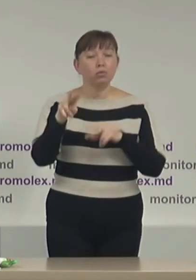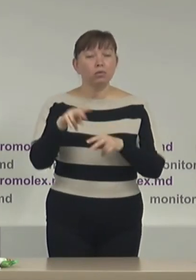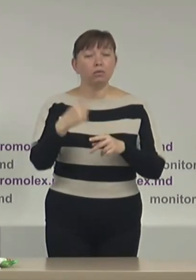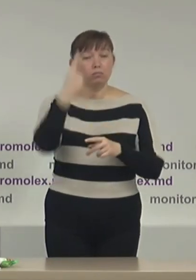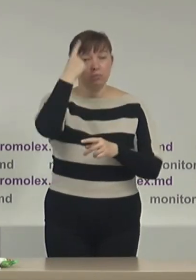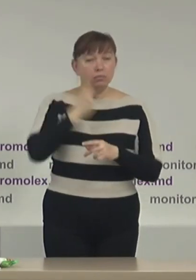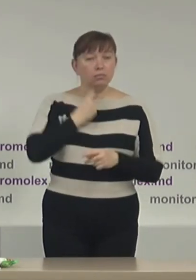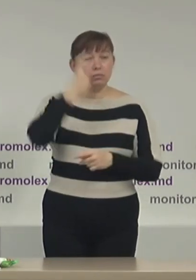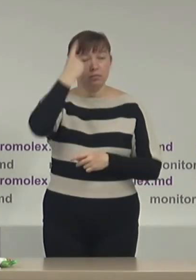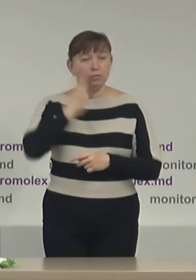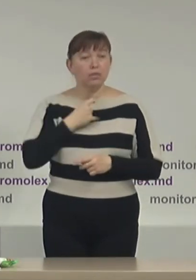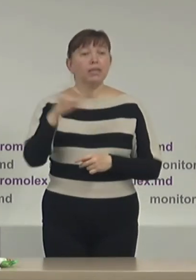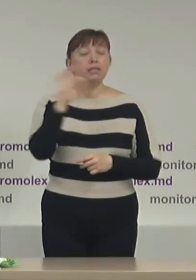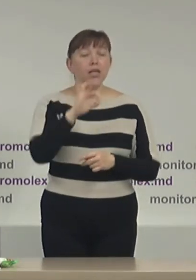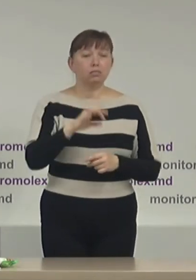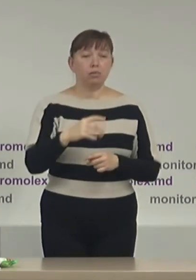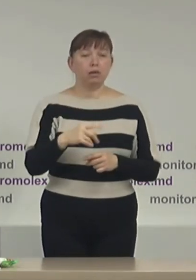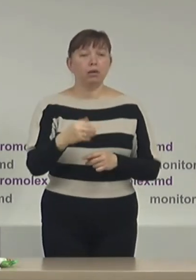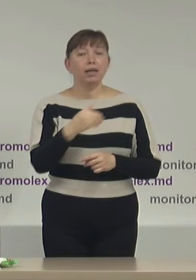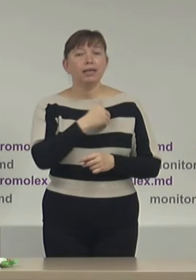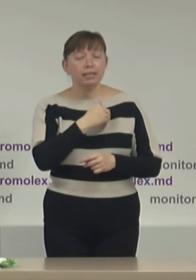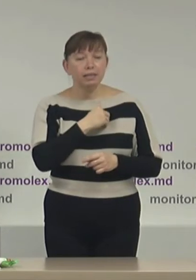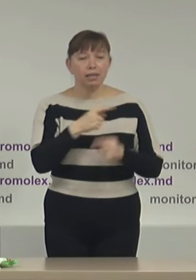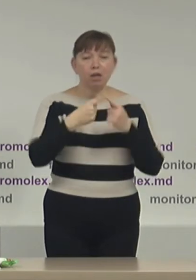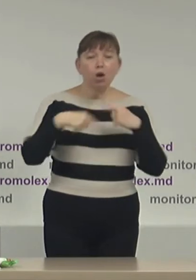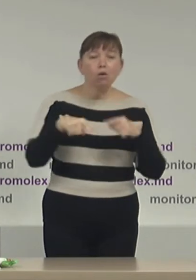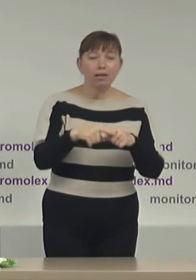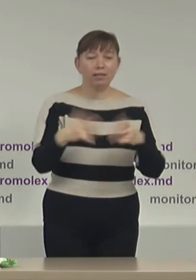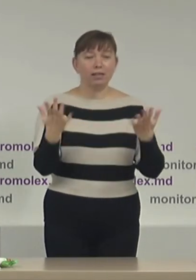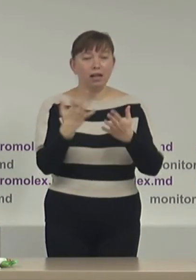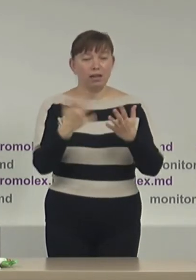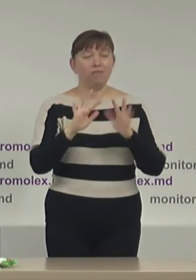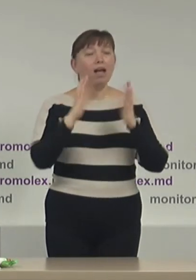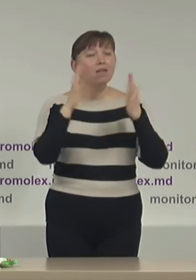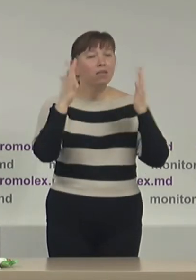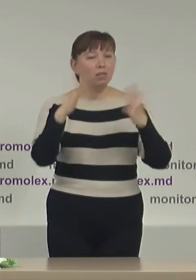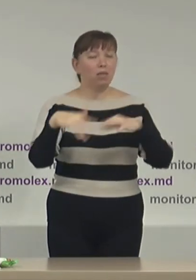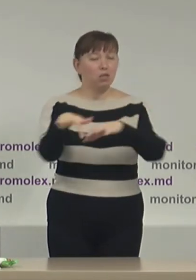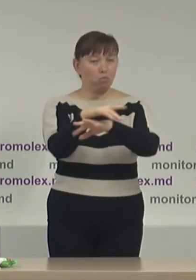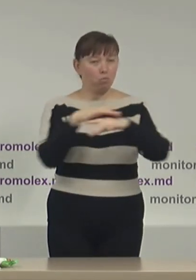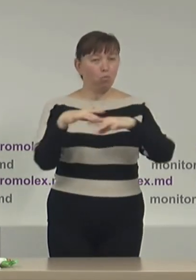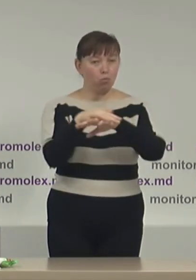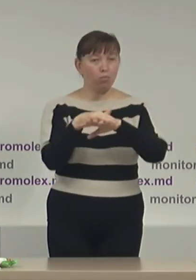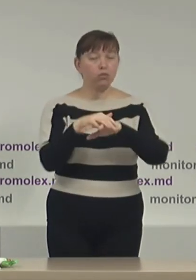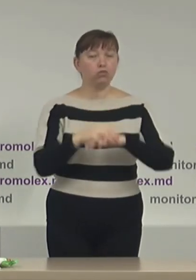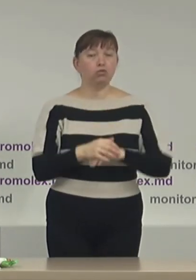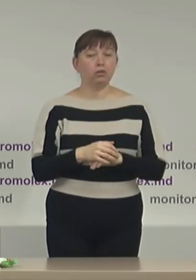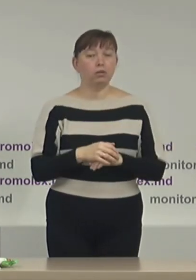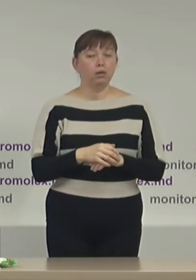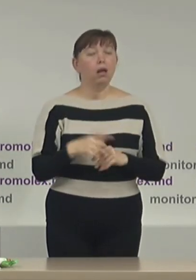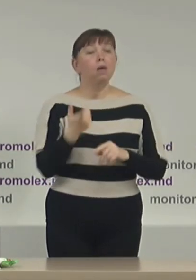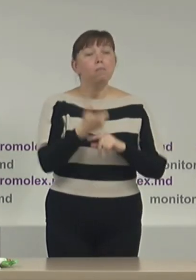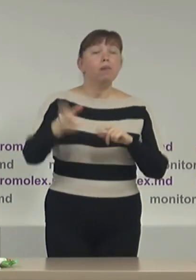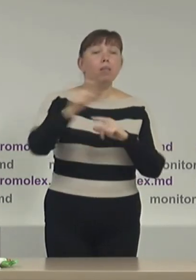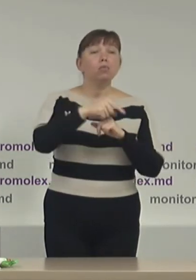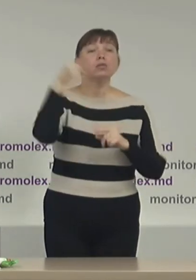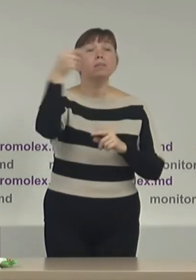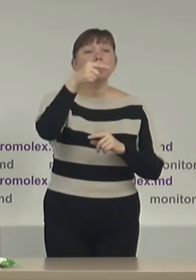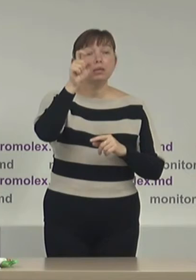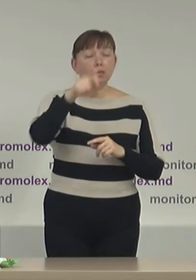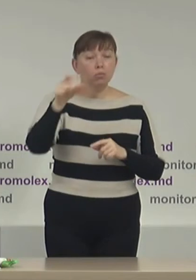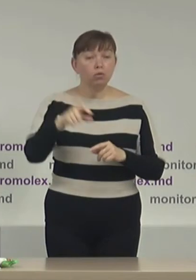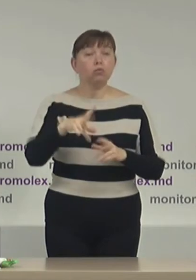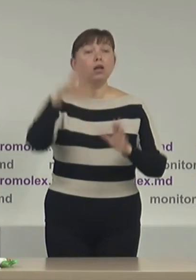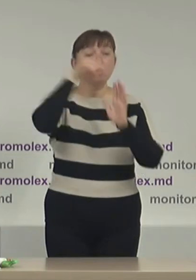from our observers, we were also informed about the intention to organize public events with thousands